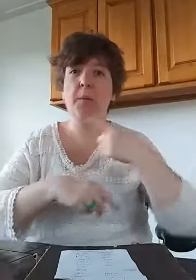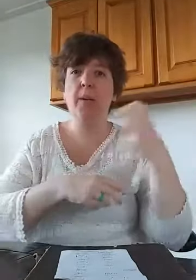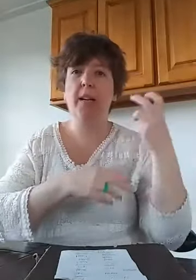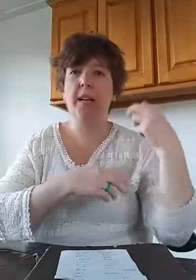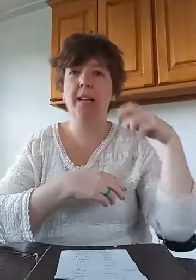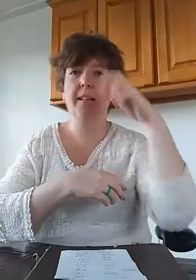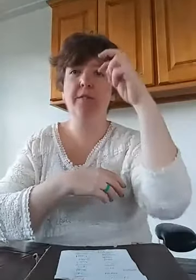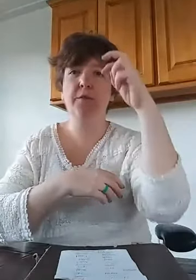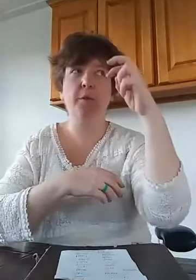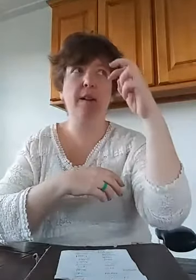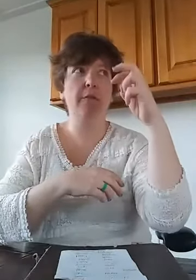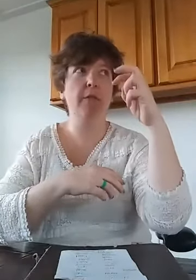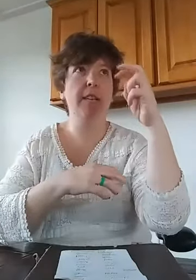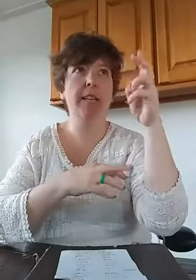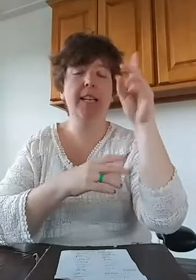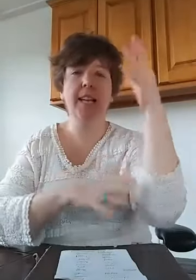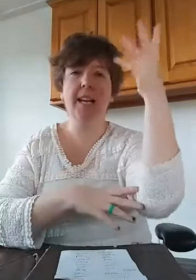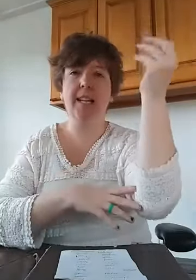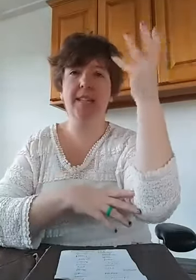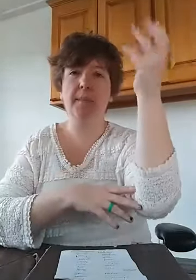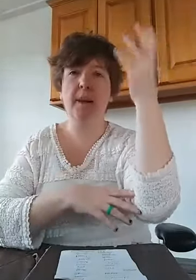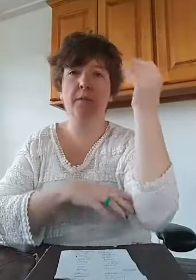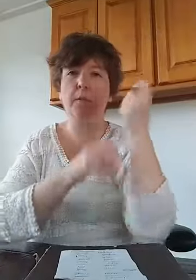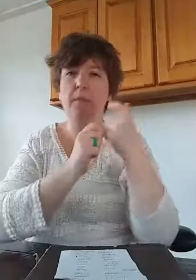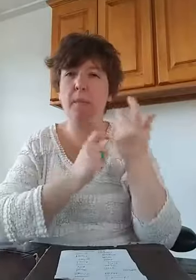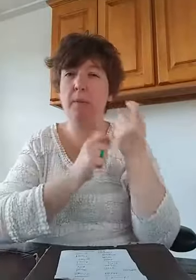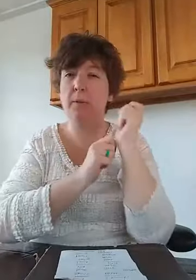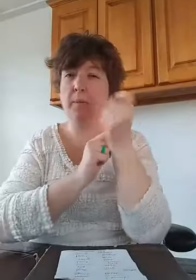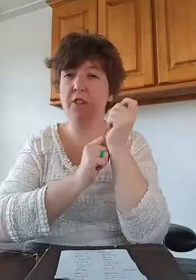going to travel, head some outdoors, maybe do some fishing.